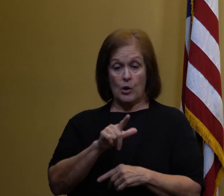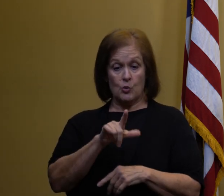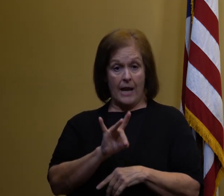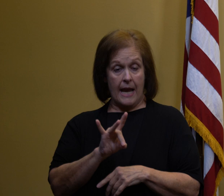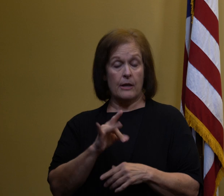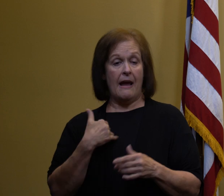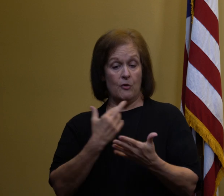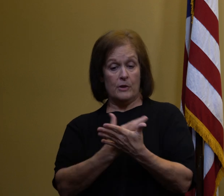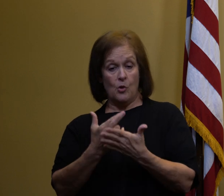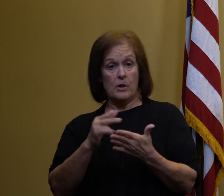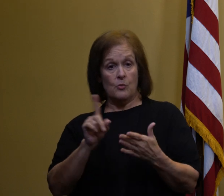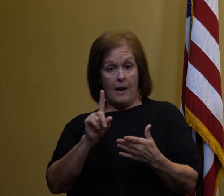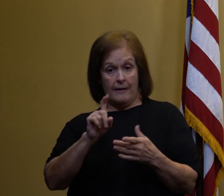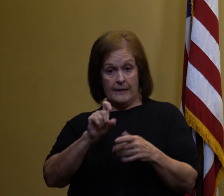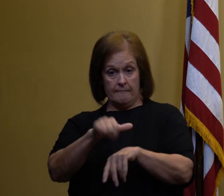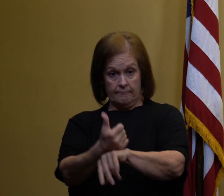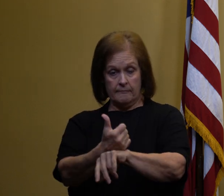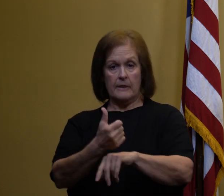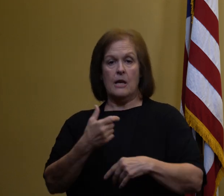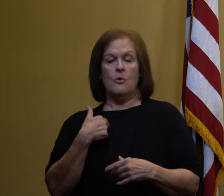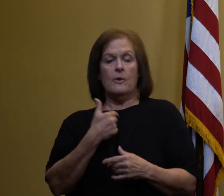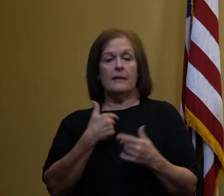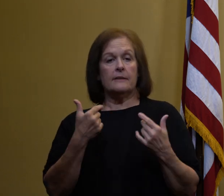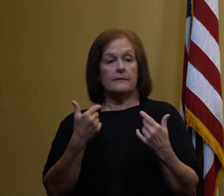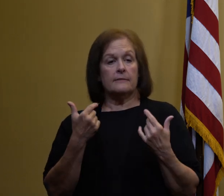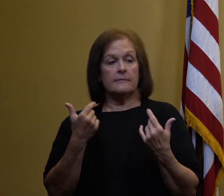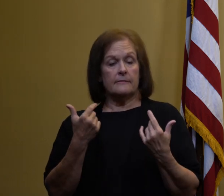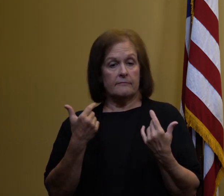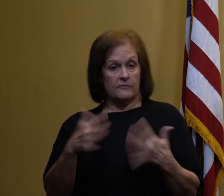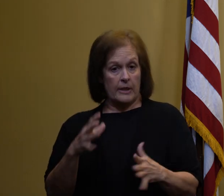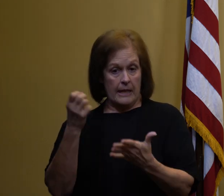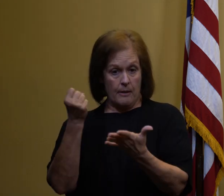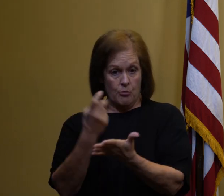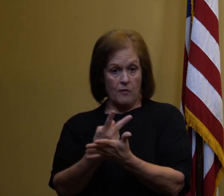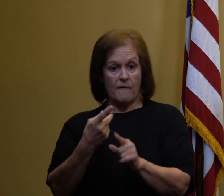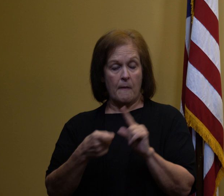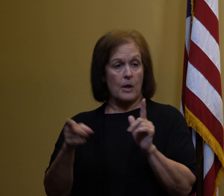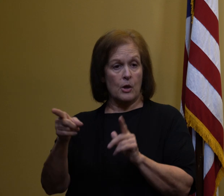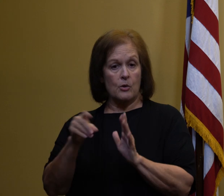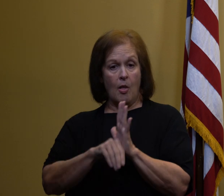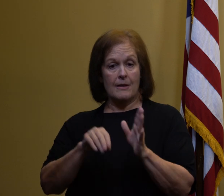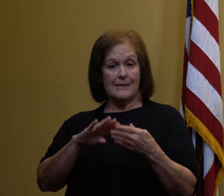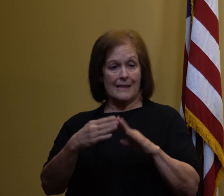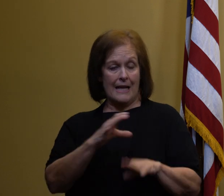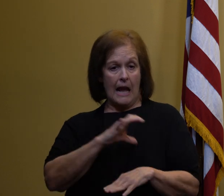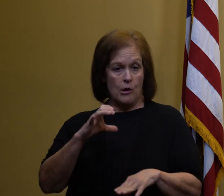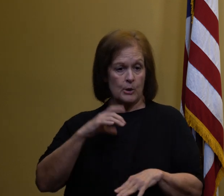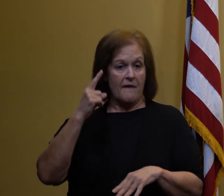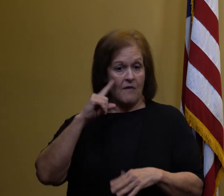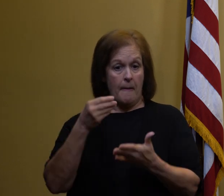the resources where they need to be placed. We have gotten the approval, of course, by the New Orleans City Council for these